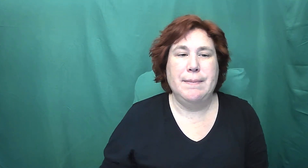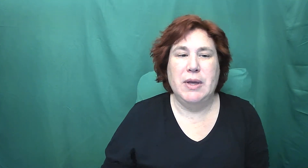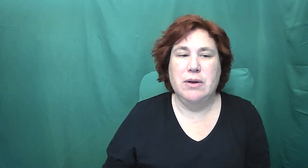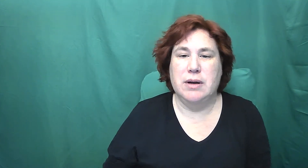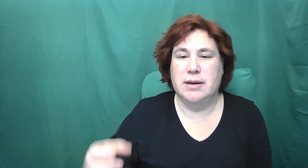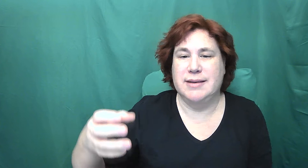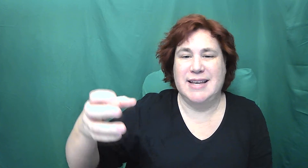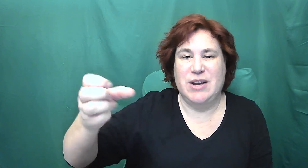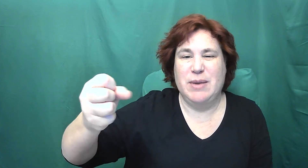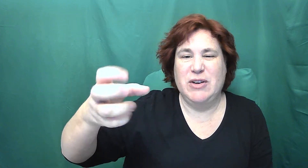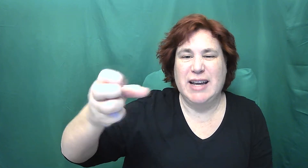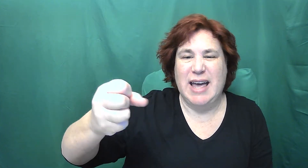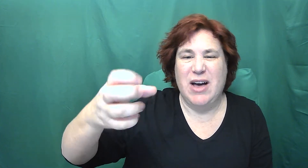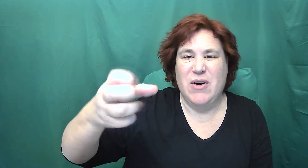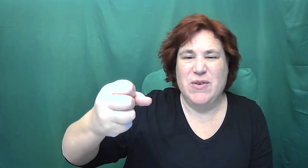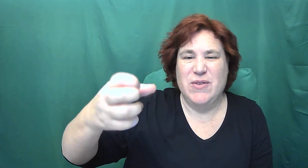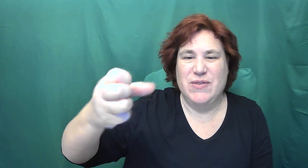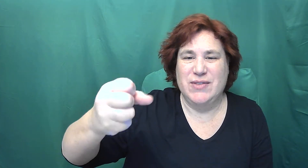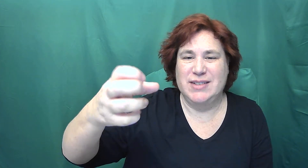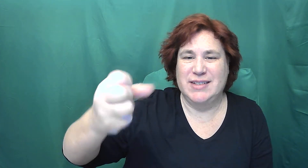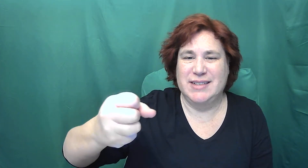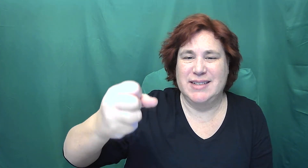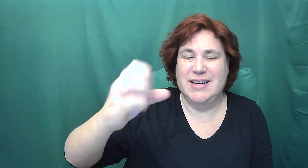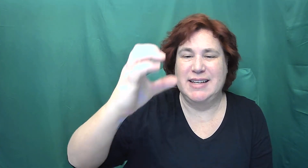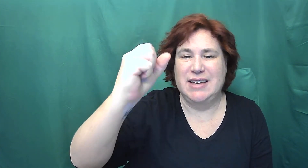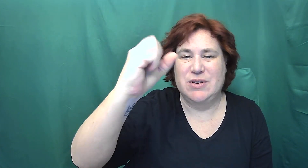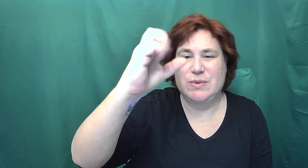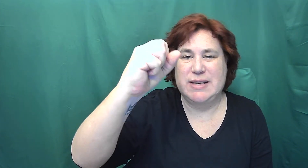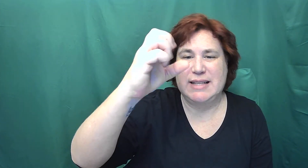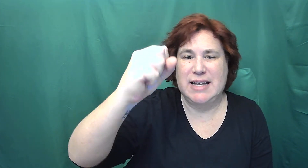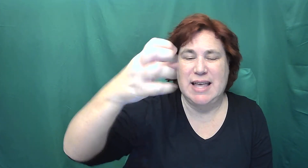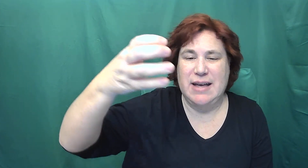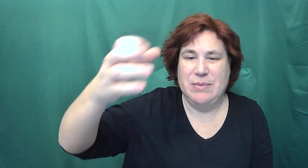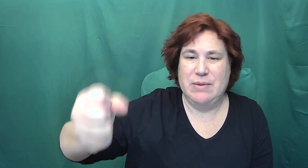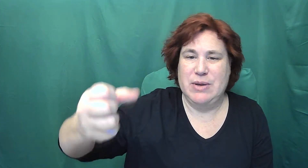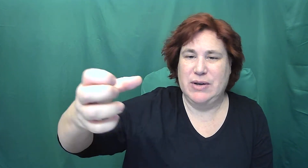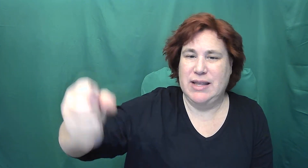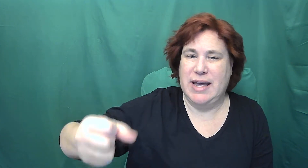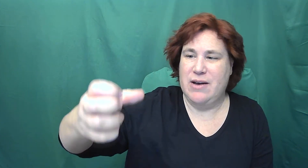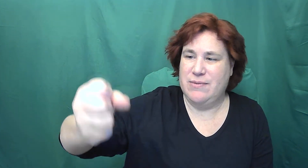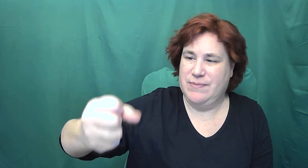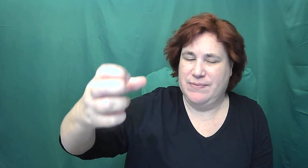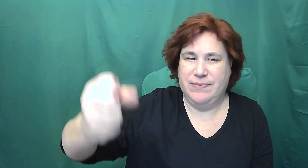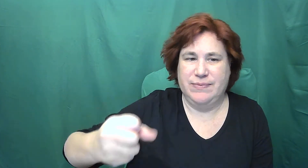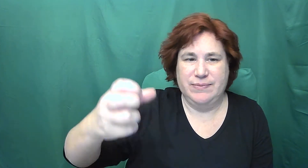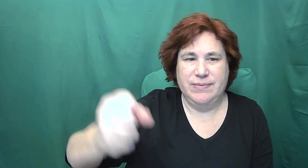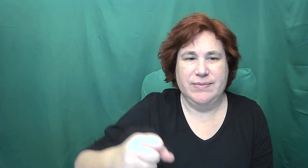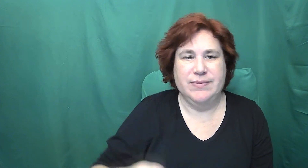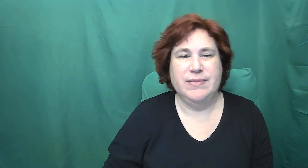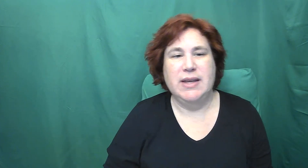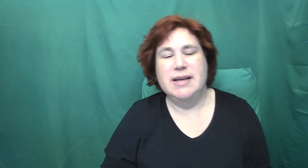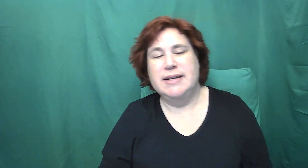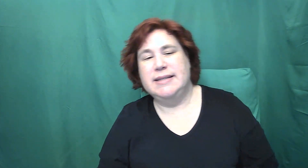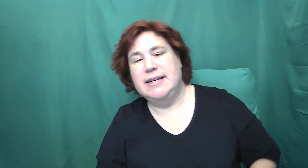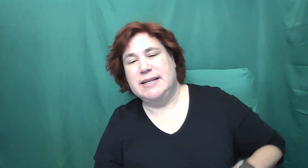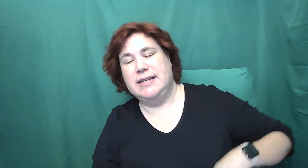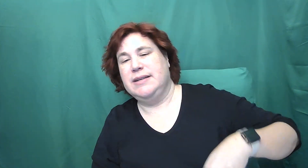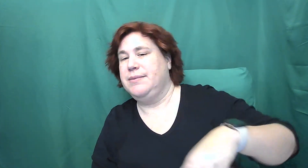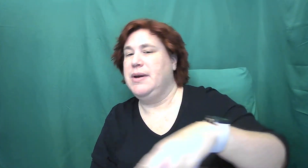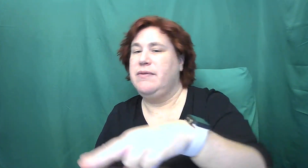Milk. It's like you're milking a cow. You're squeezing like that. You're milking the cow. Sit. You have your